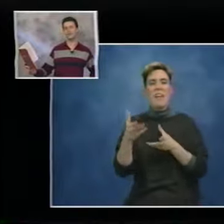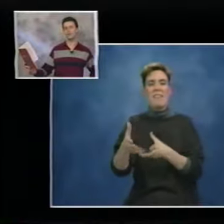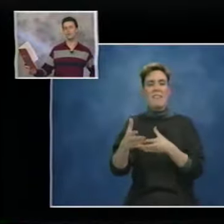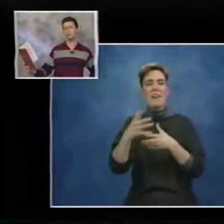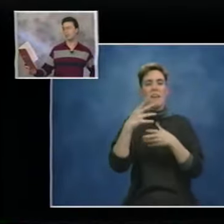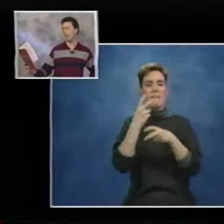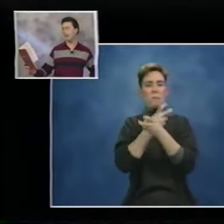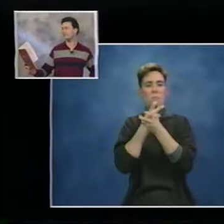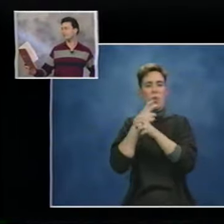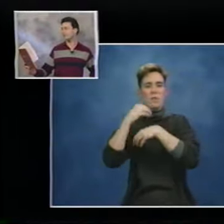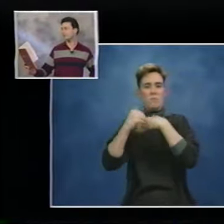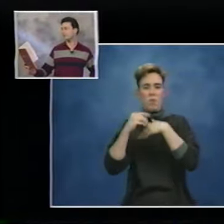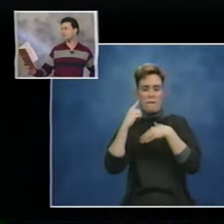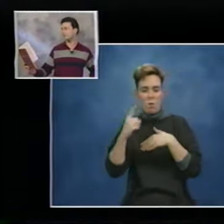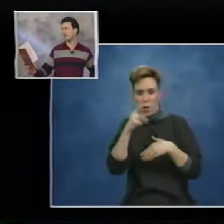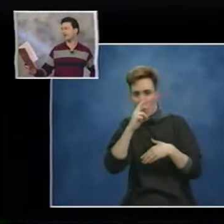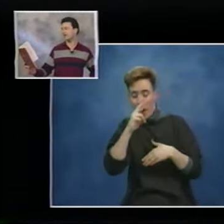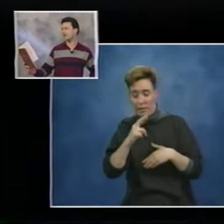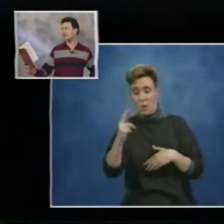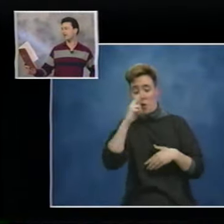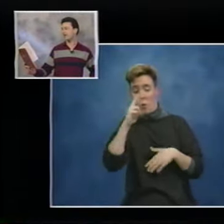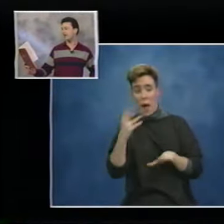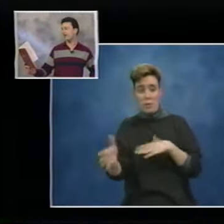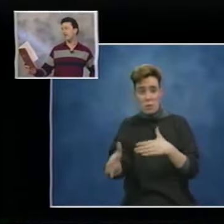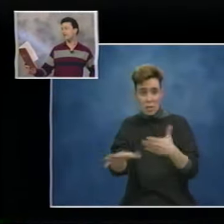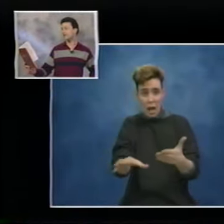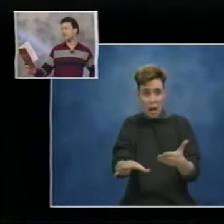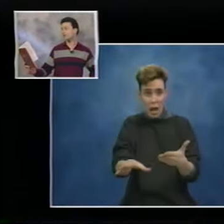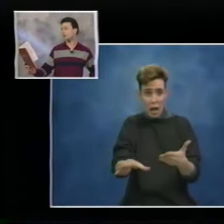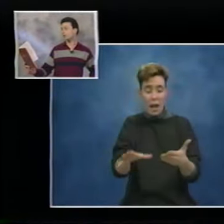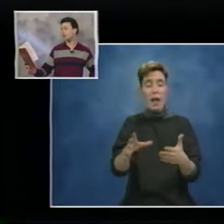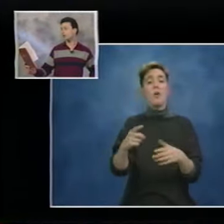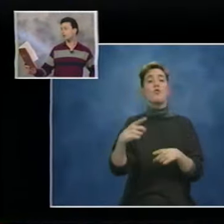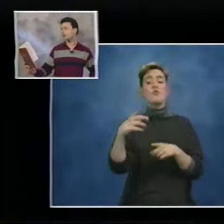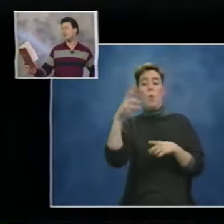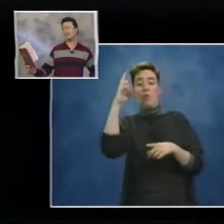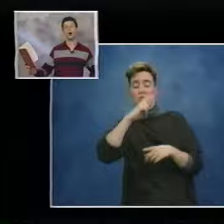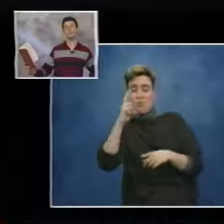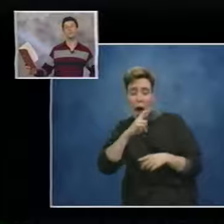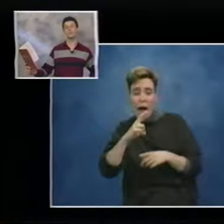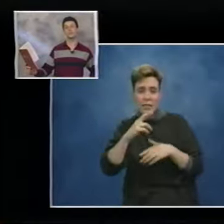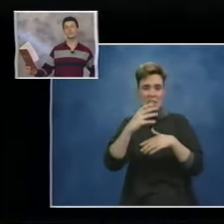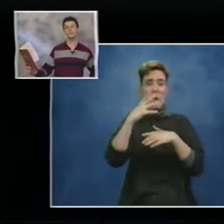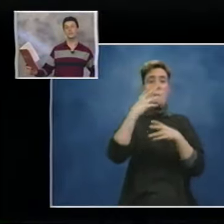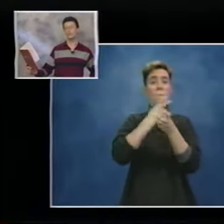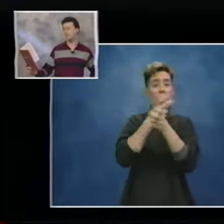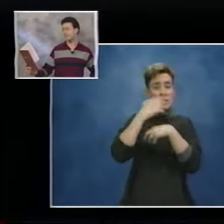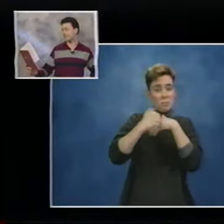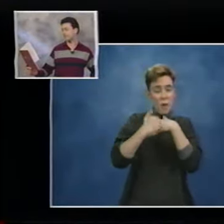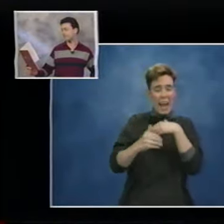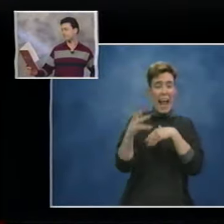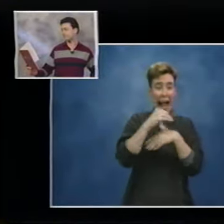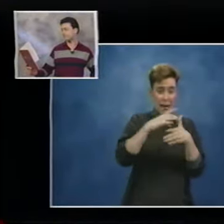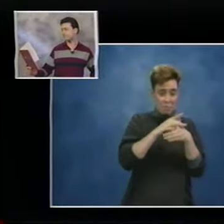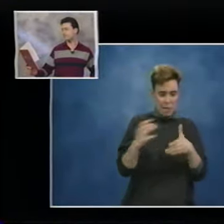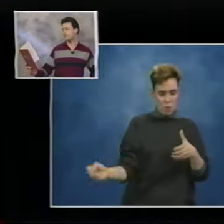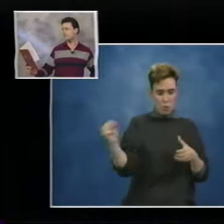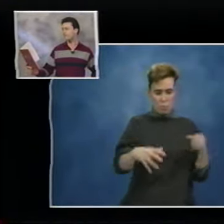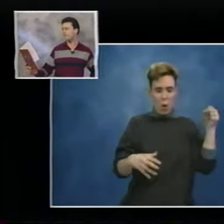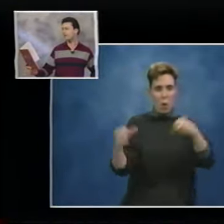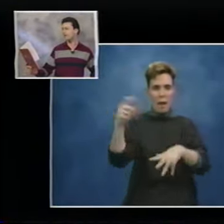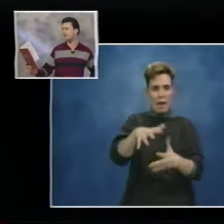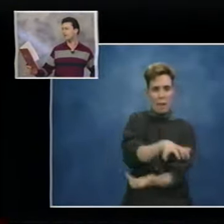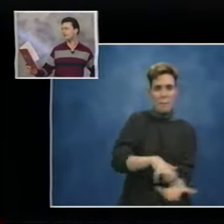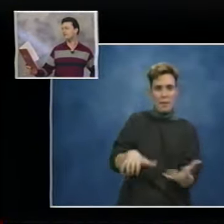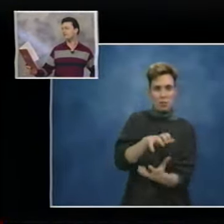then rats, bread, and meat would go into the hoppers together.